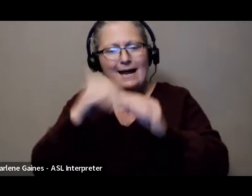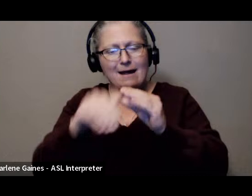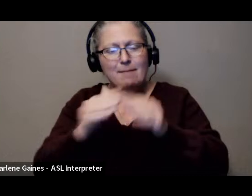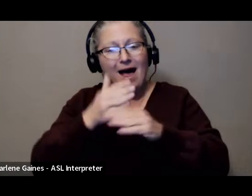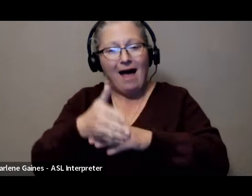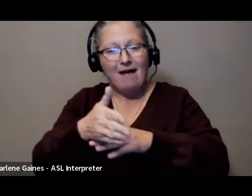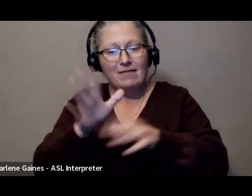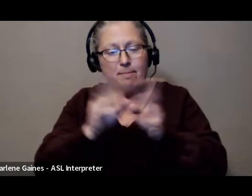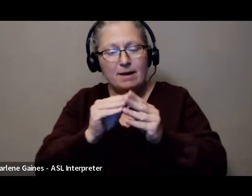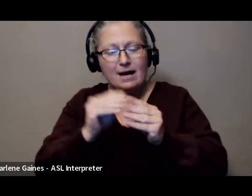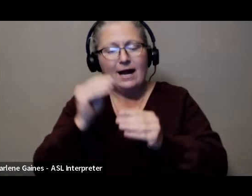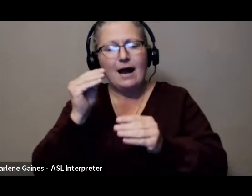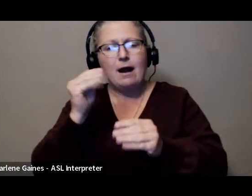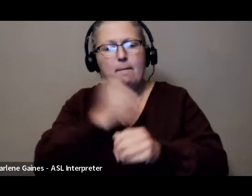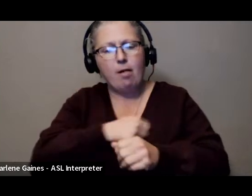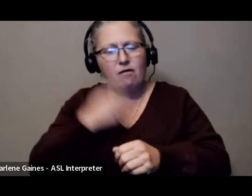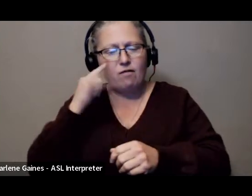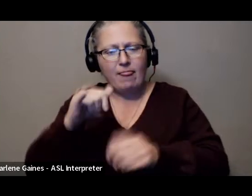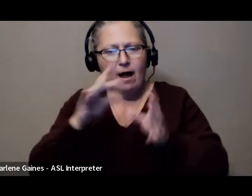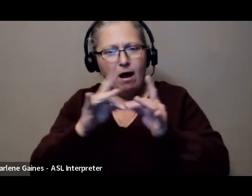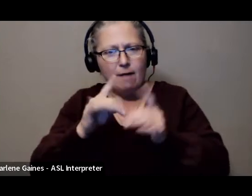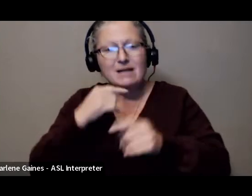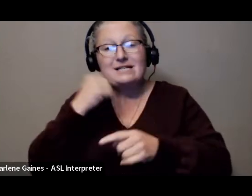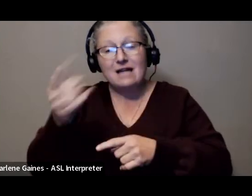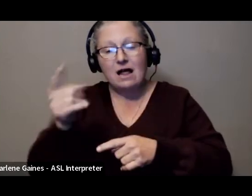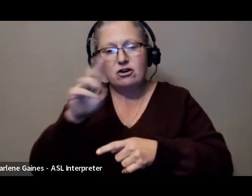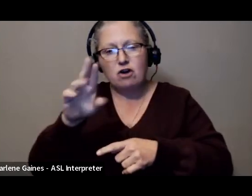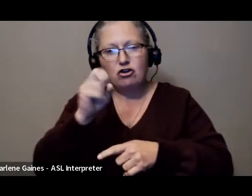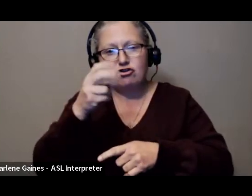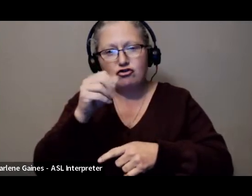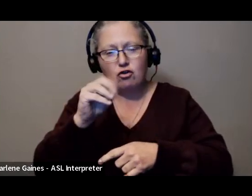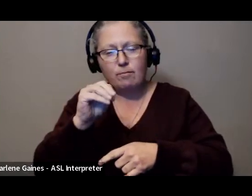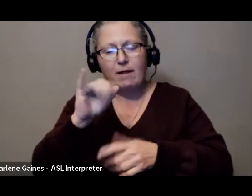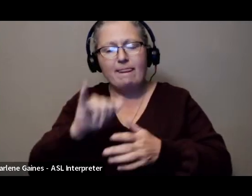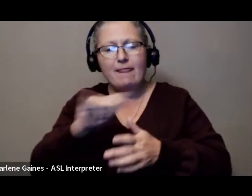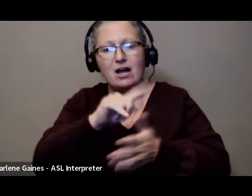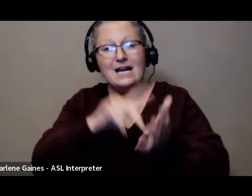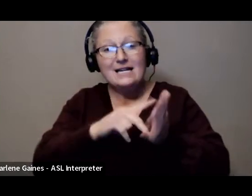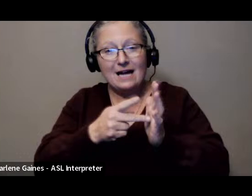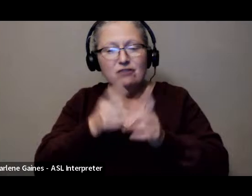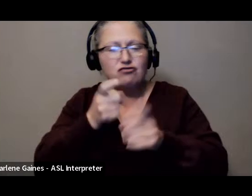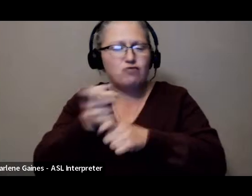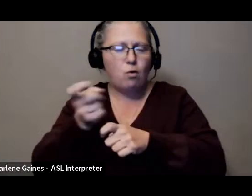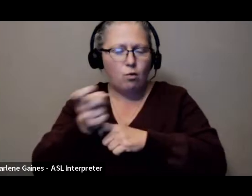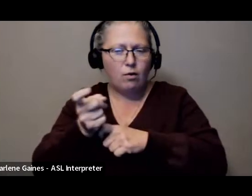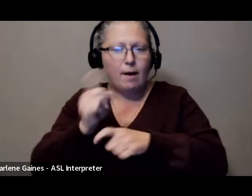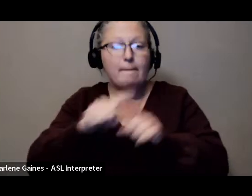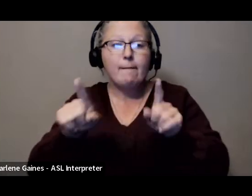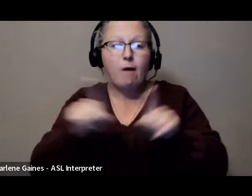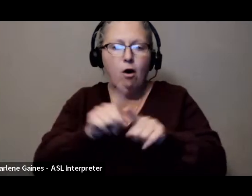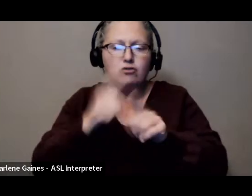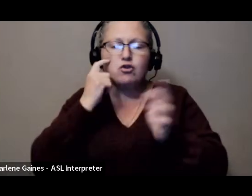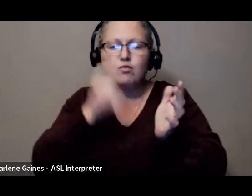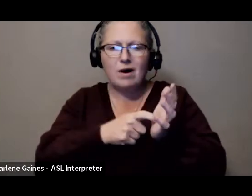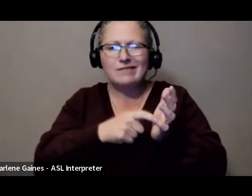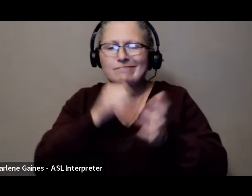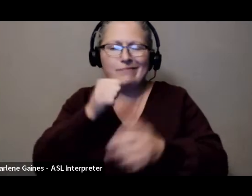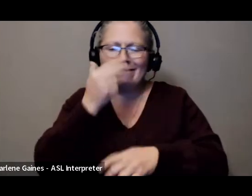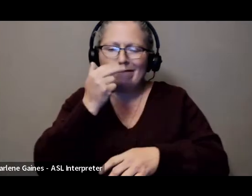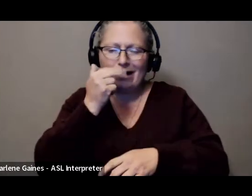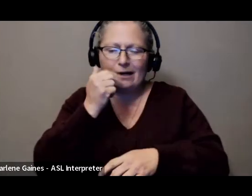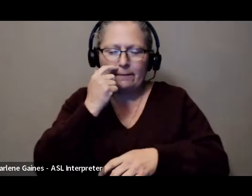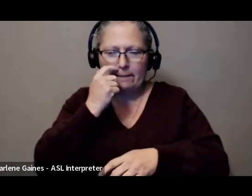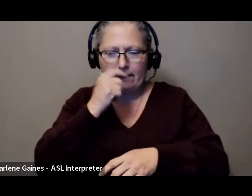meeting and apologized for this comment, telling Dr. Showman that she intended the comment as a joke, but also recognizing that it was not